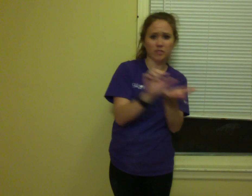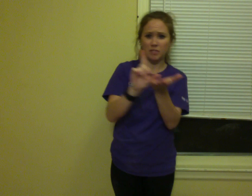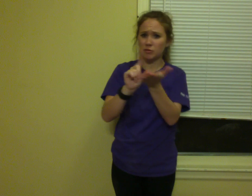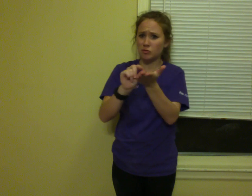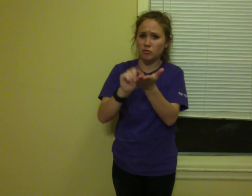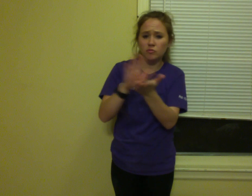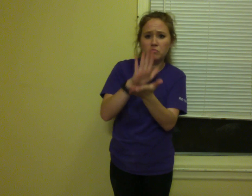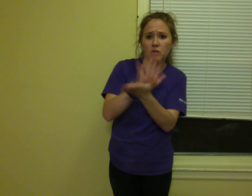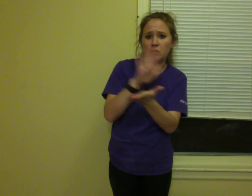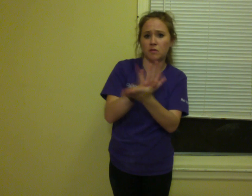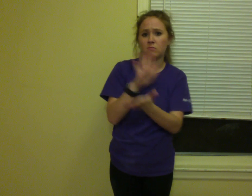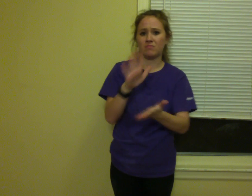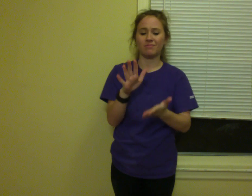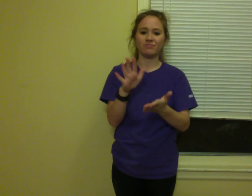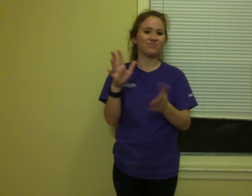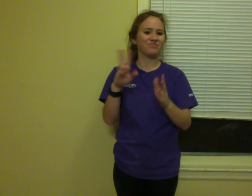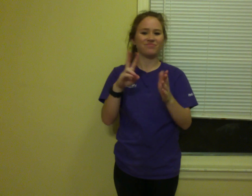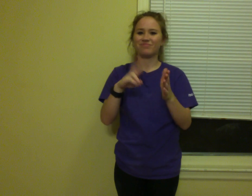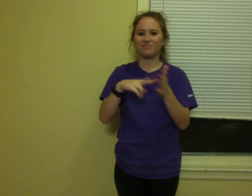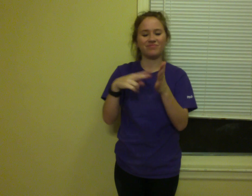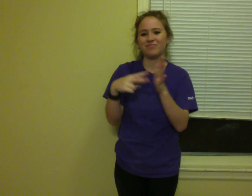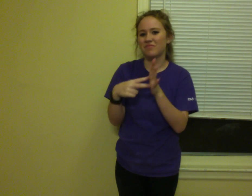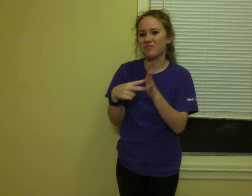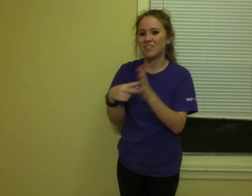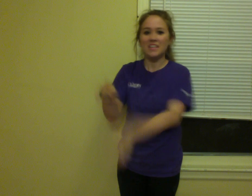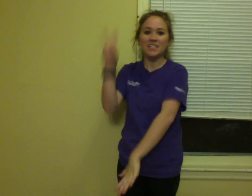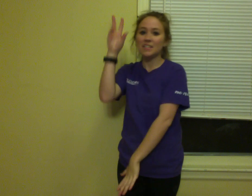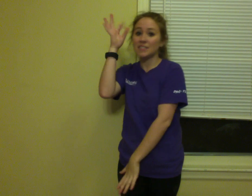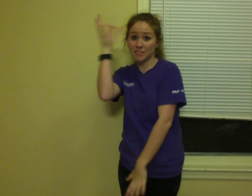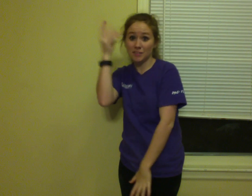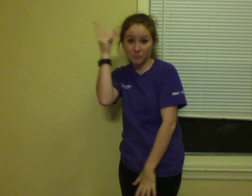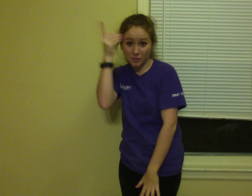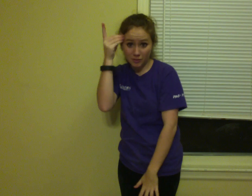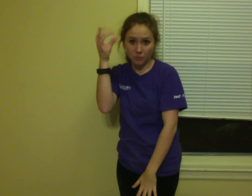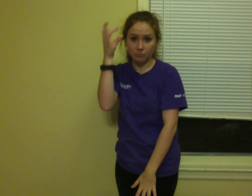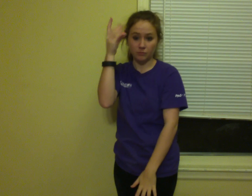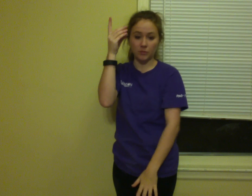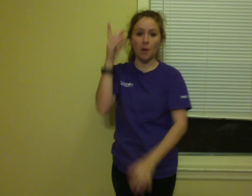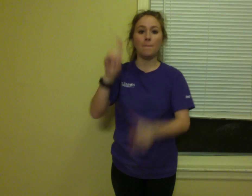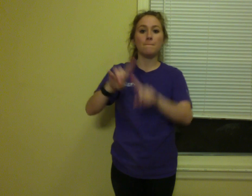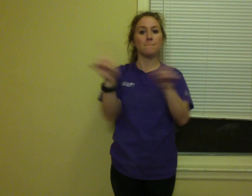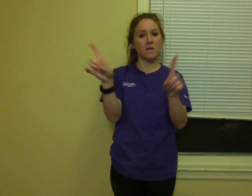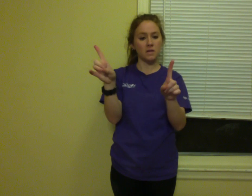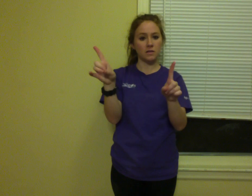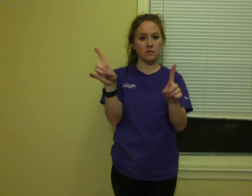The newspapers of a real democracy meet these tests: balanced presentation of